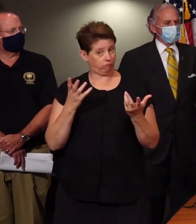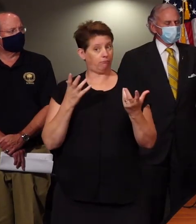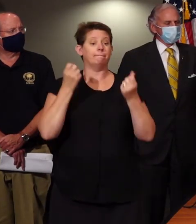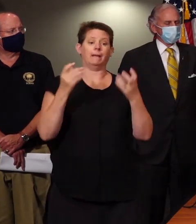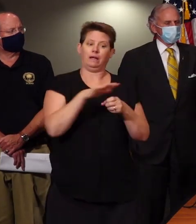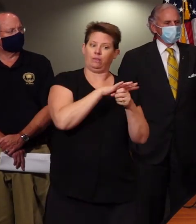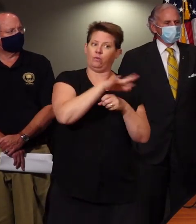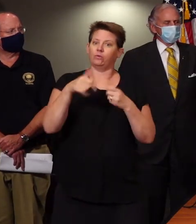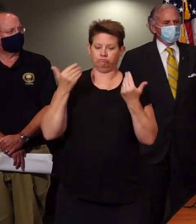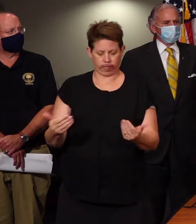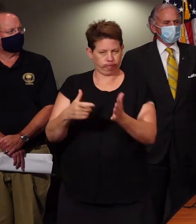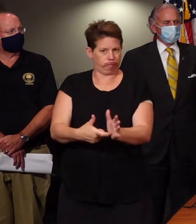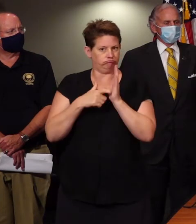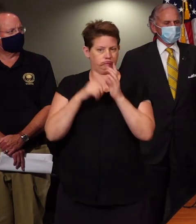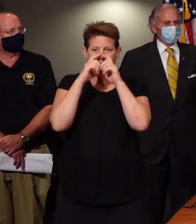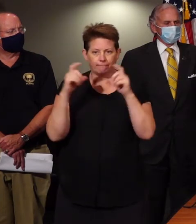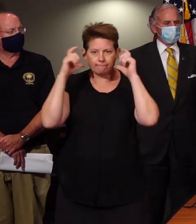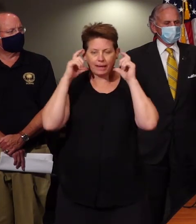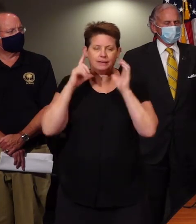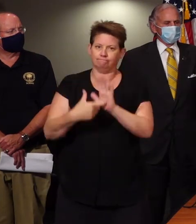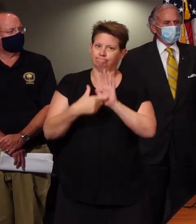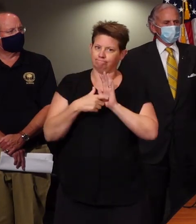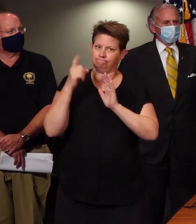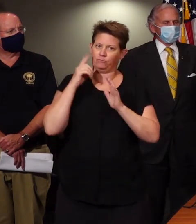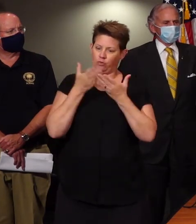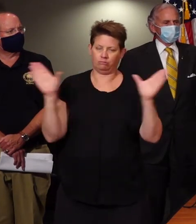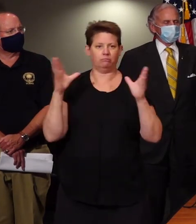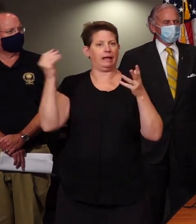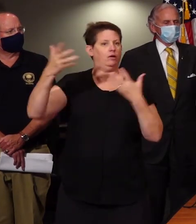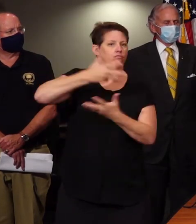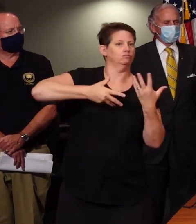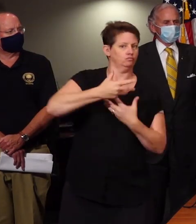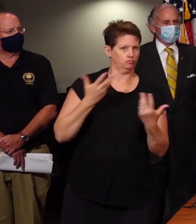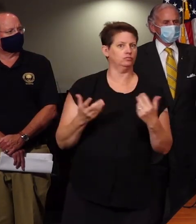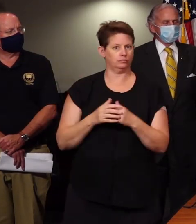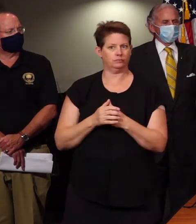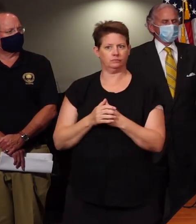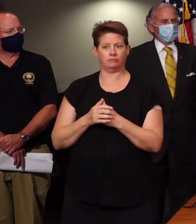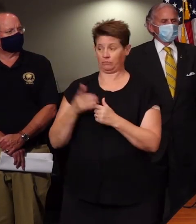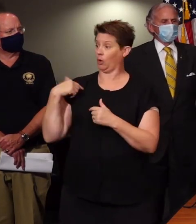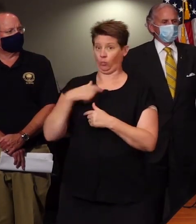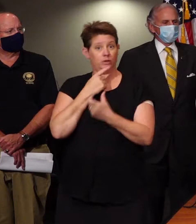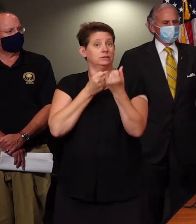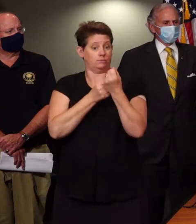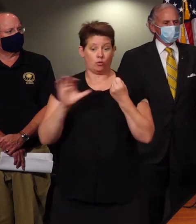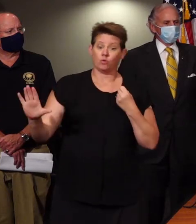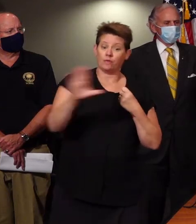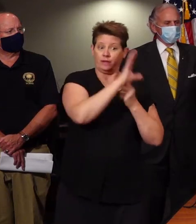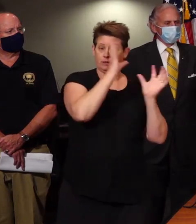face masks for anyone in public. And as the state's public health agency, we support these local